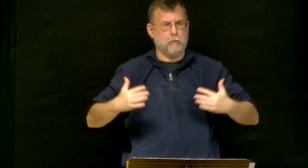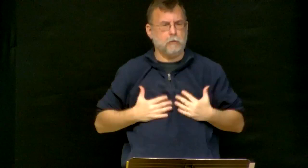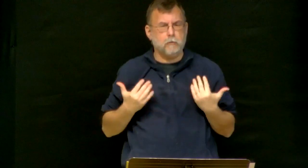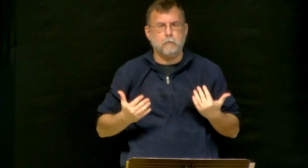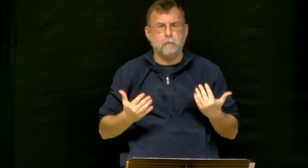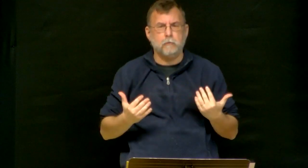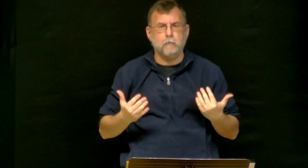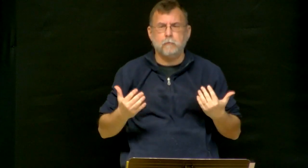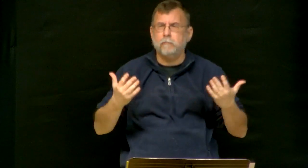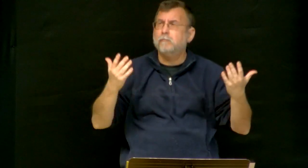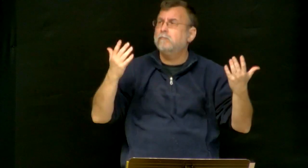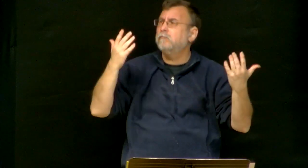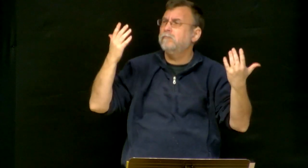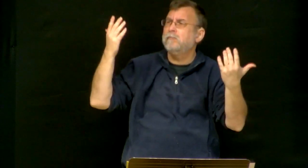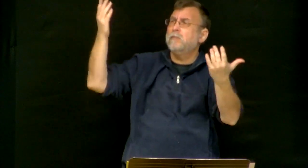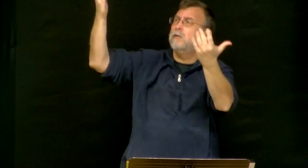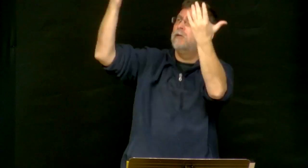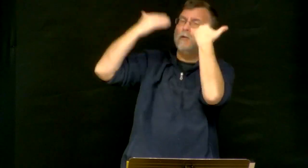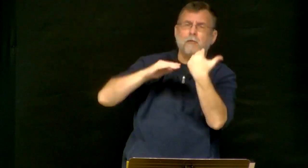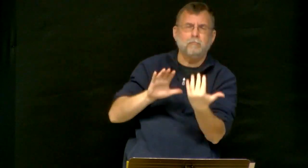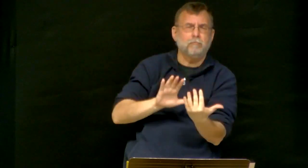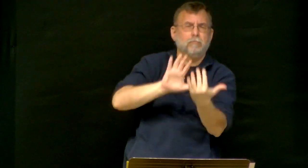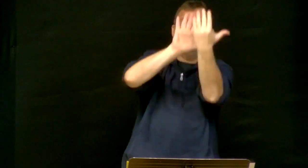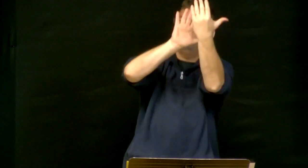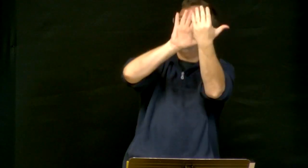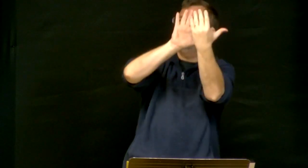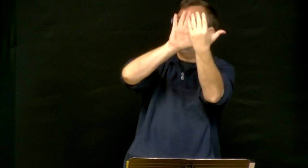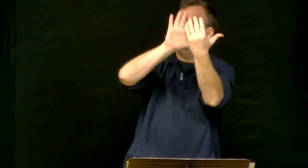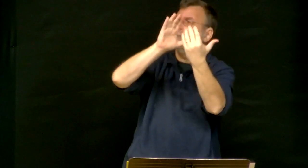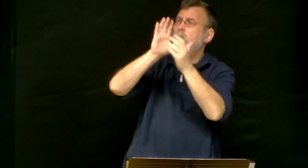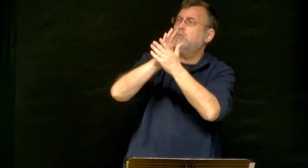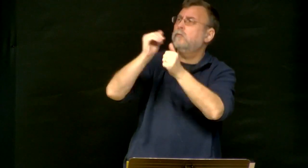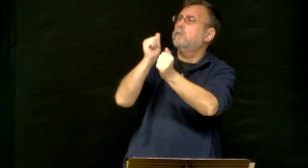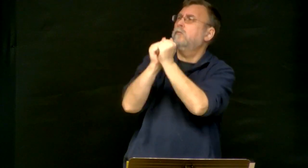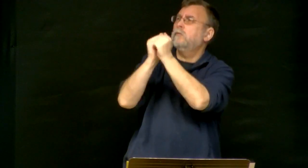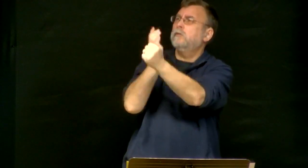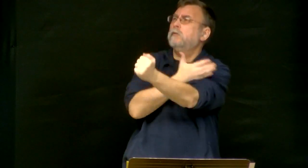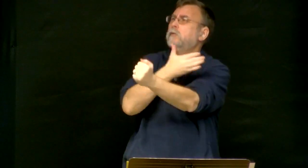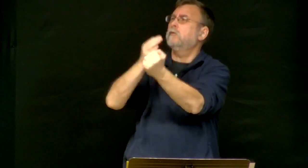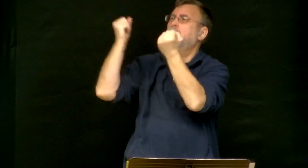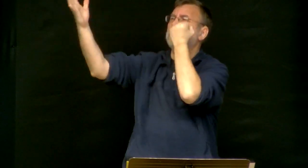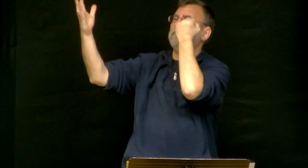with gladness and come into his presence with singing.